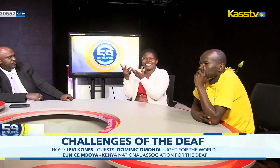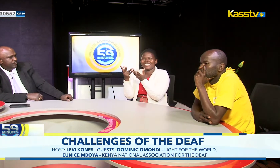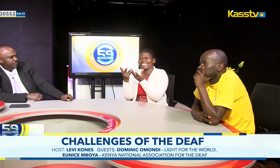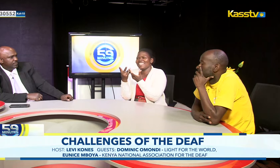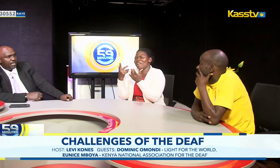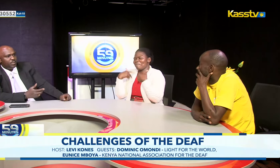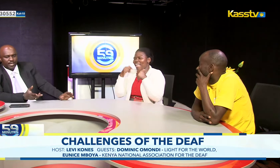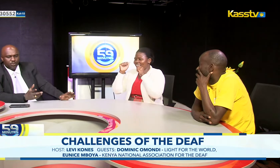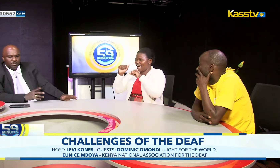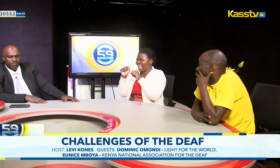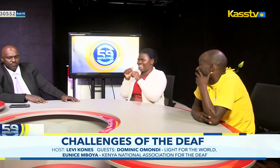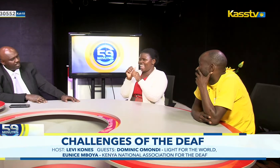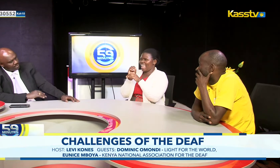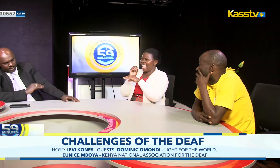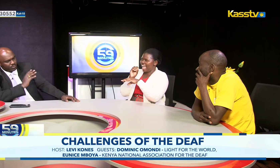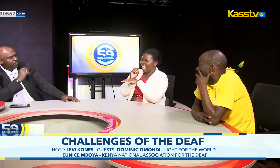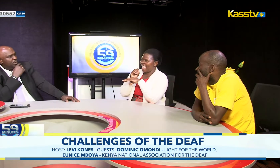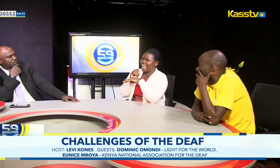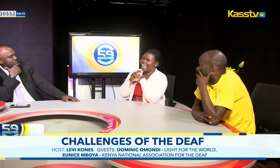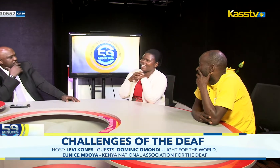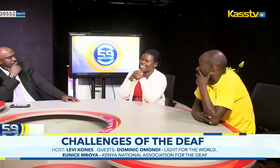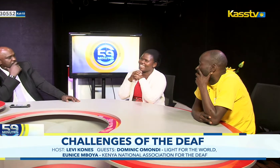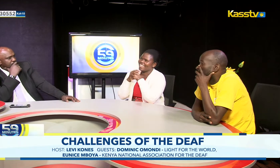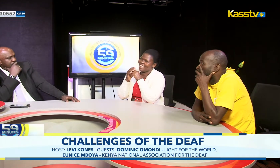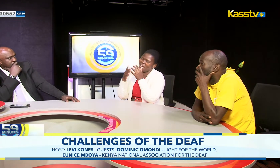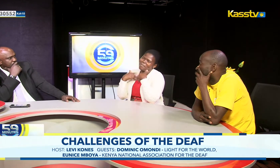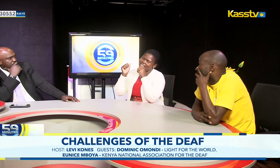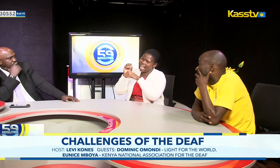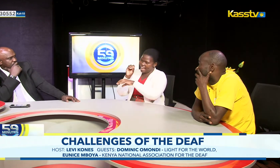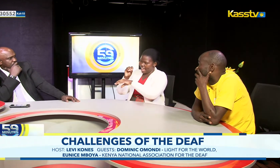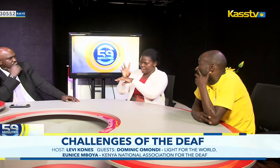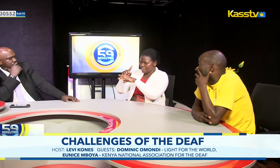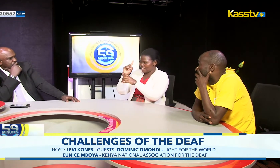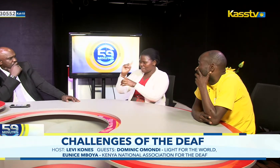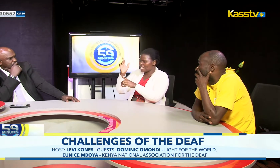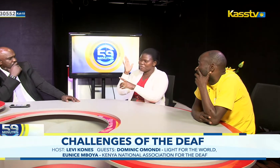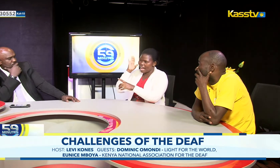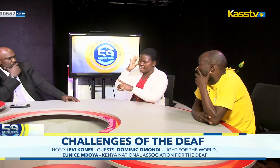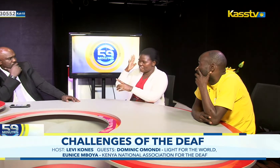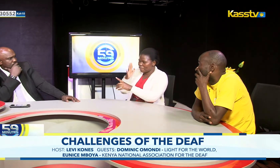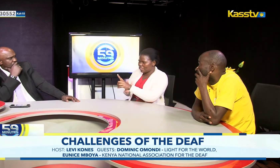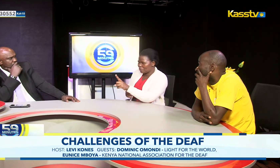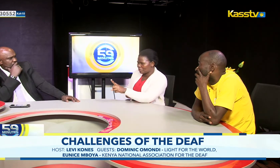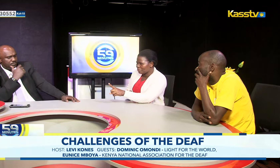Okay. Anybody can go as you close. Yeah, I'll go. I think my advice is first